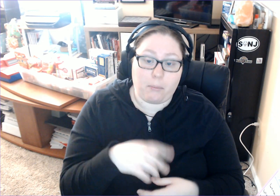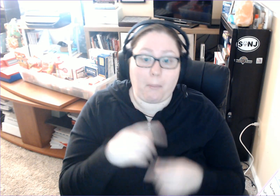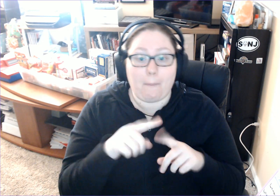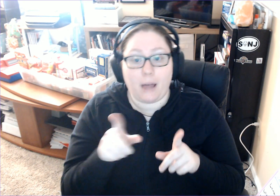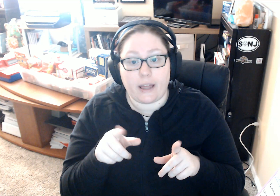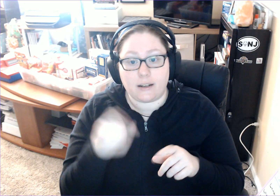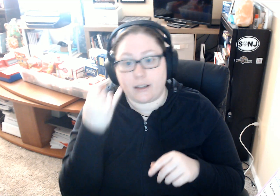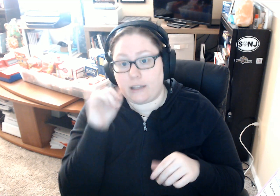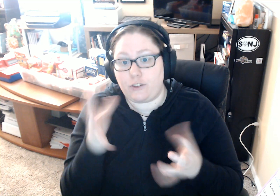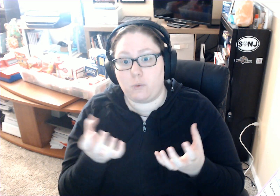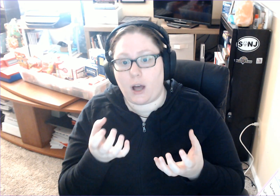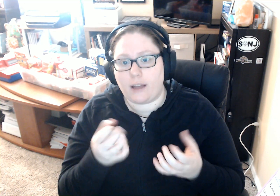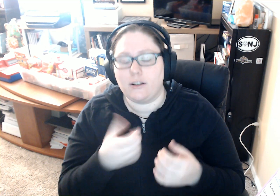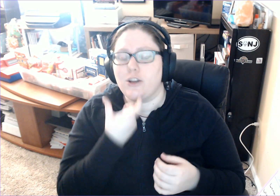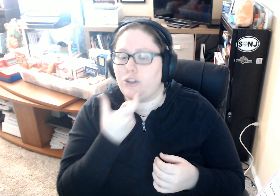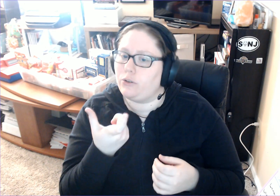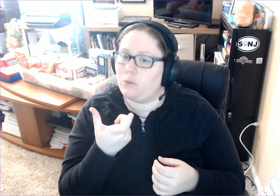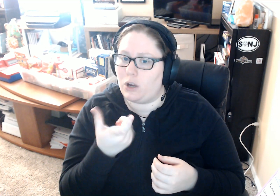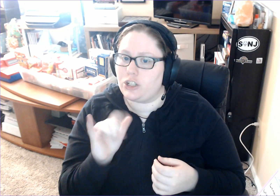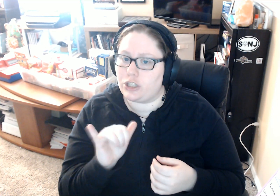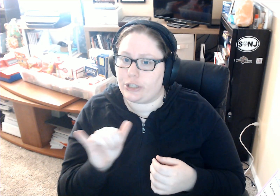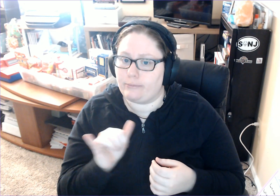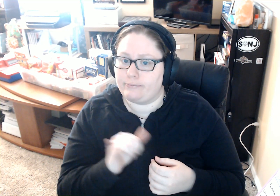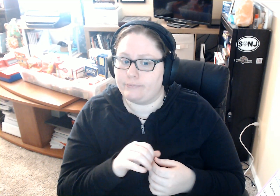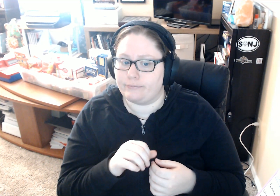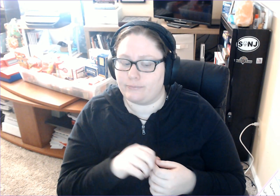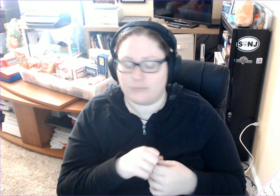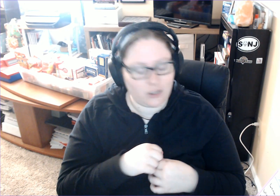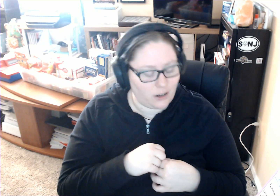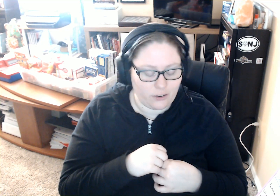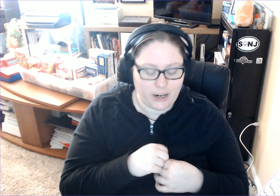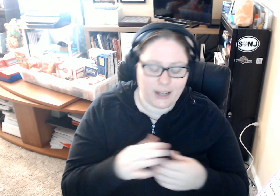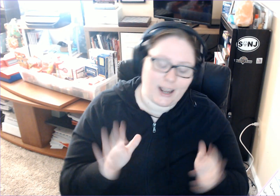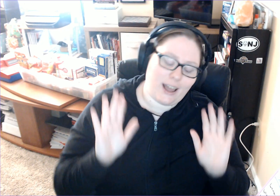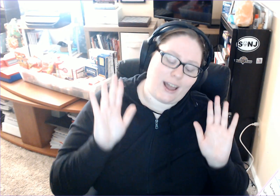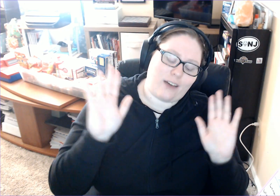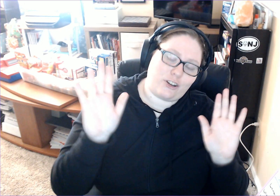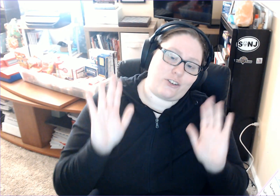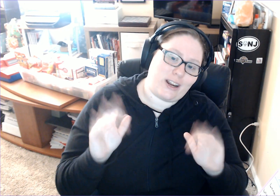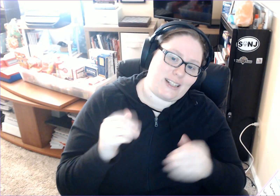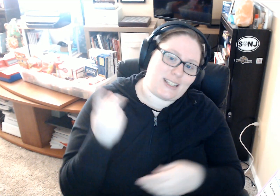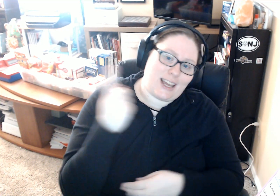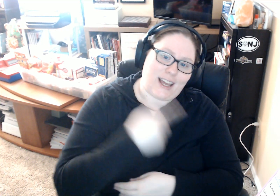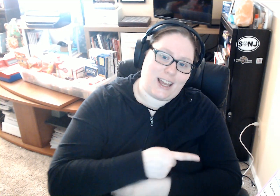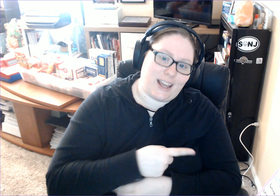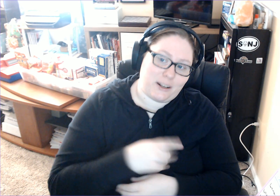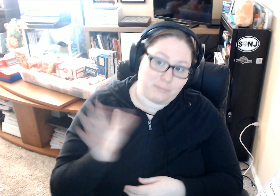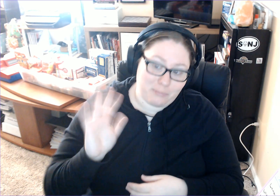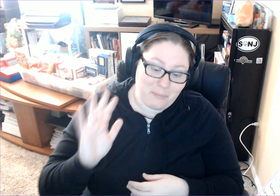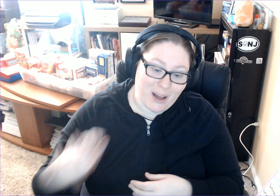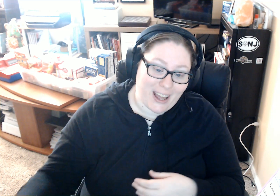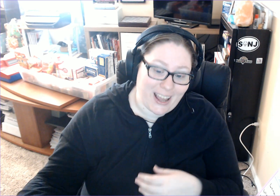But if you want, you can watch it too. All right? Have a great day. Bye.